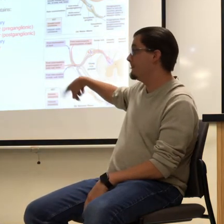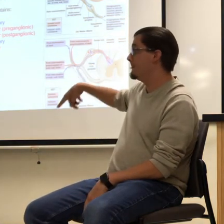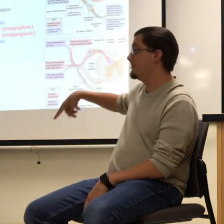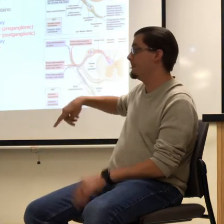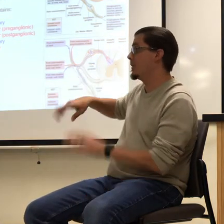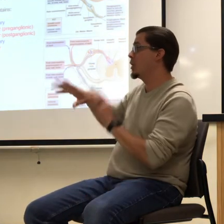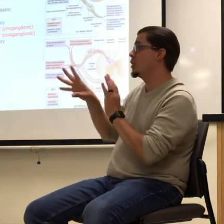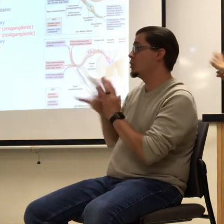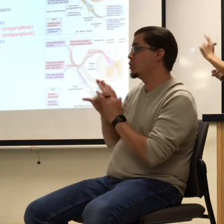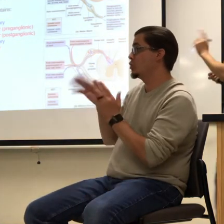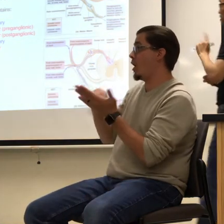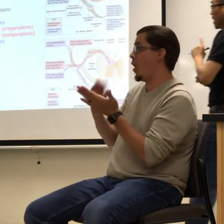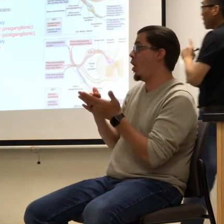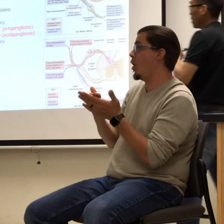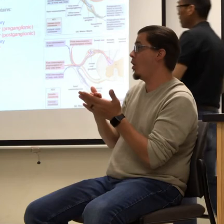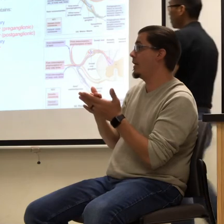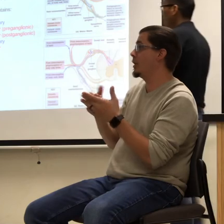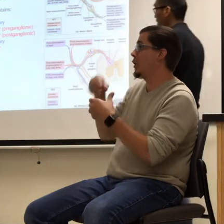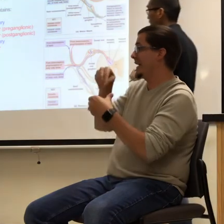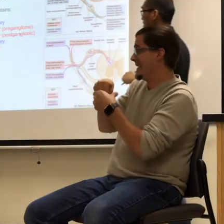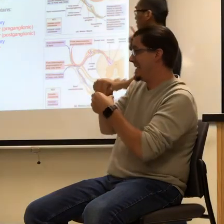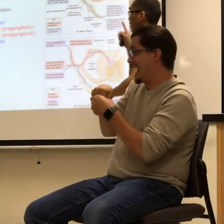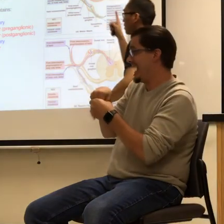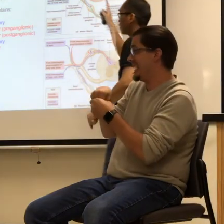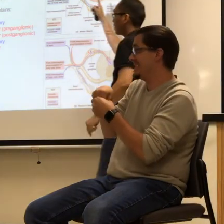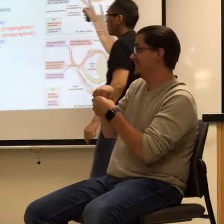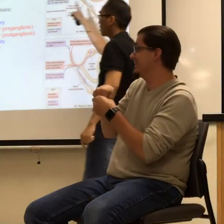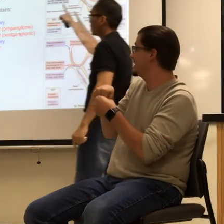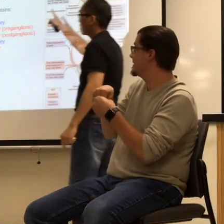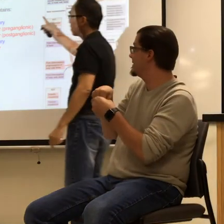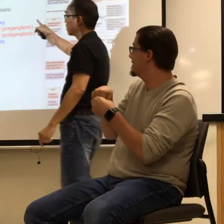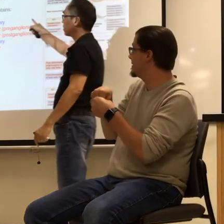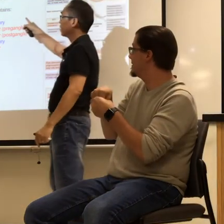choose all of them that are contained in